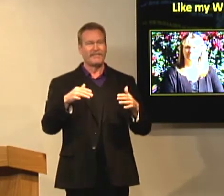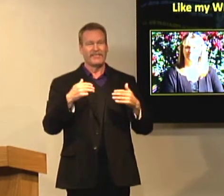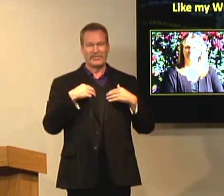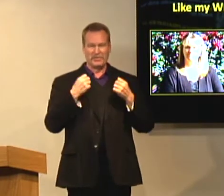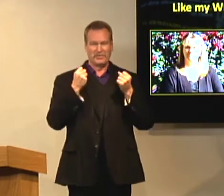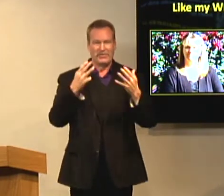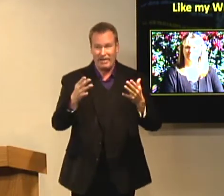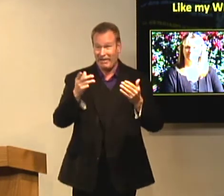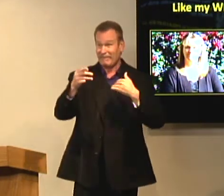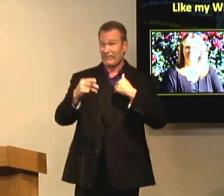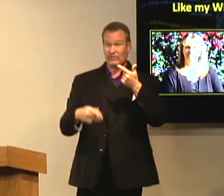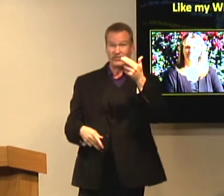And she's a blessing.